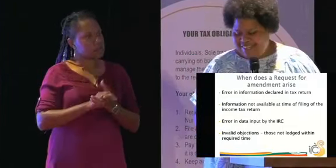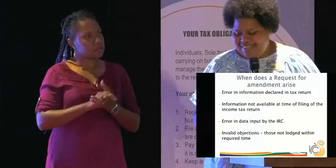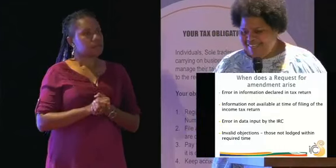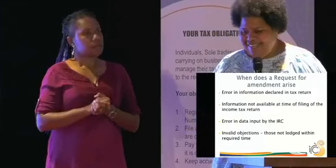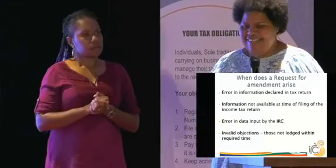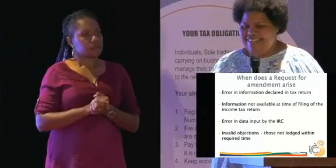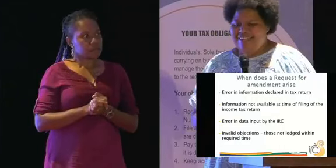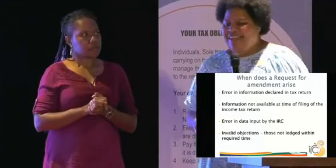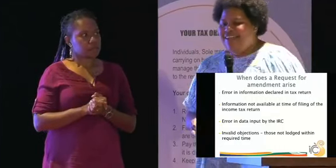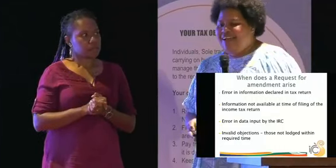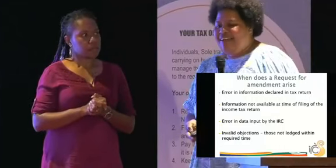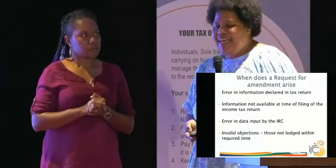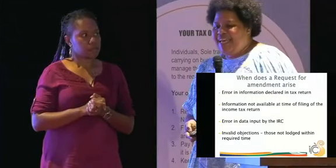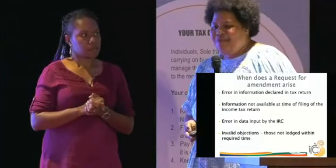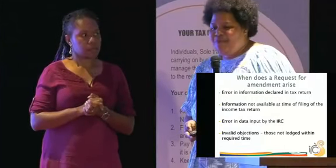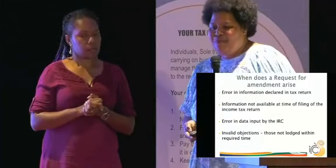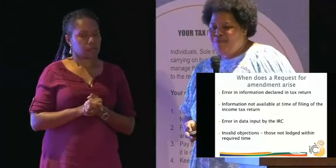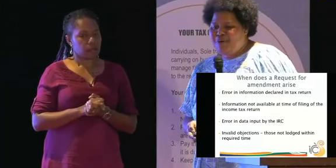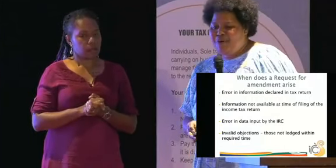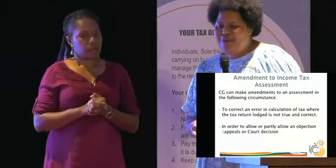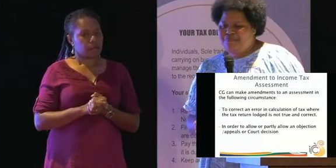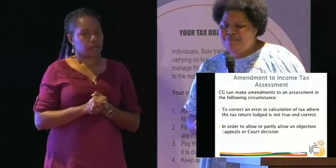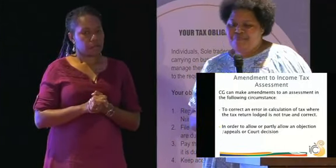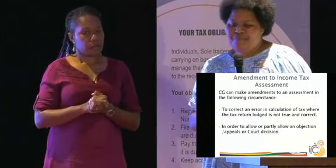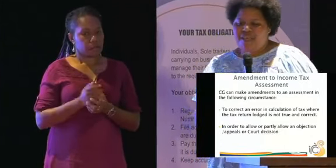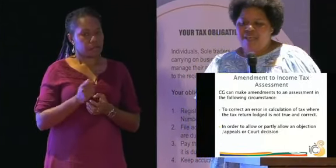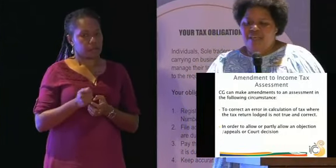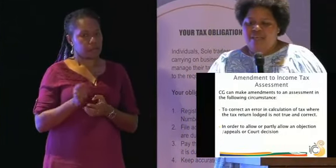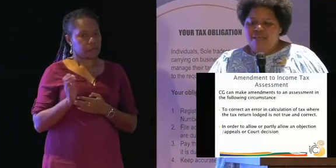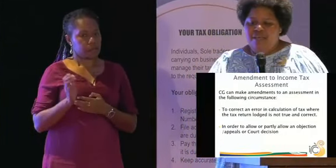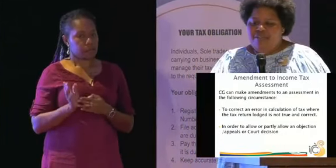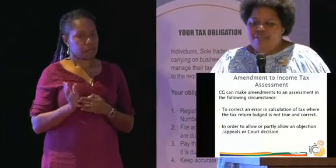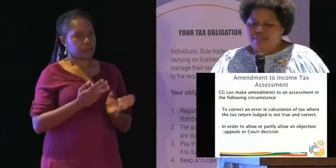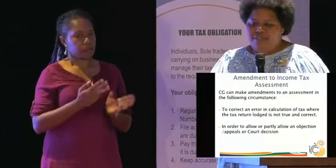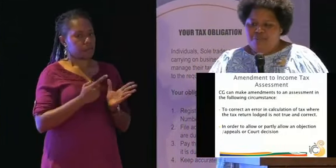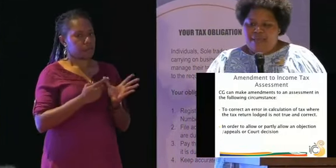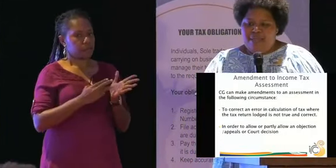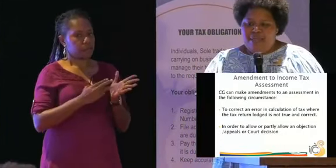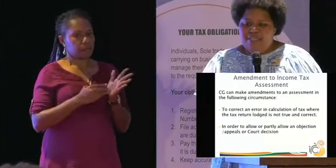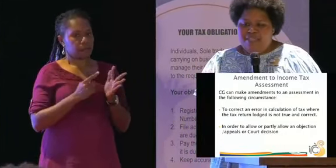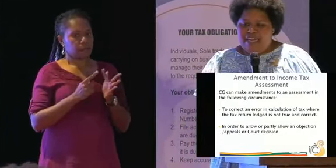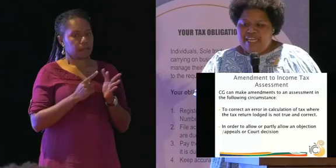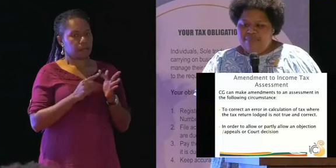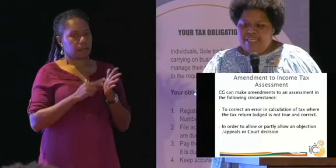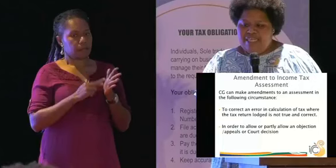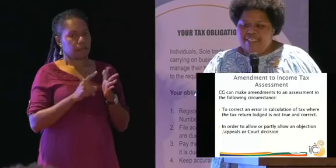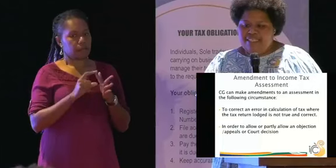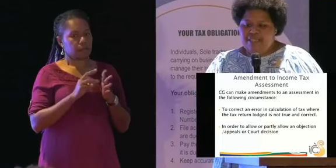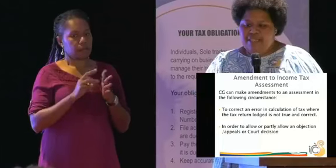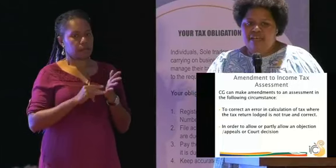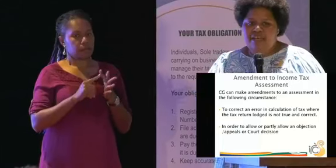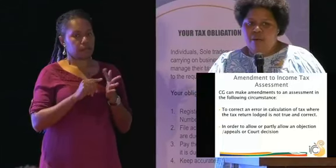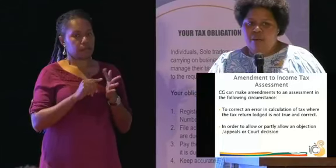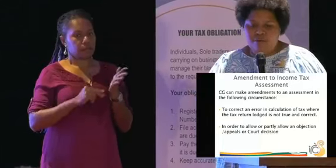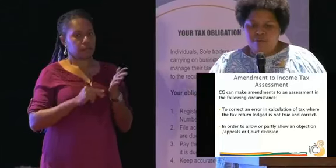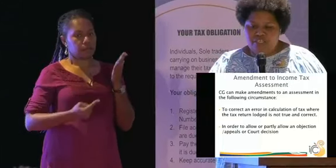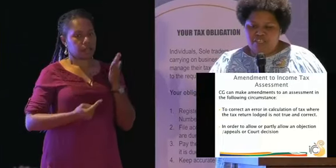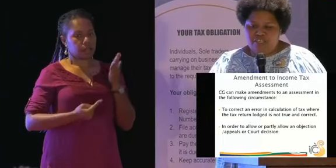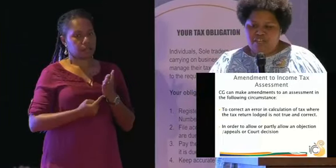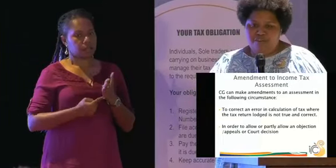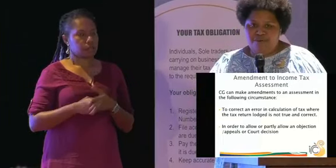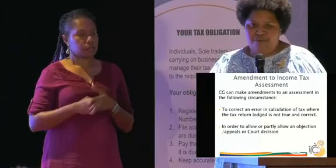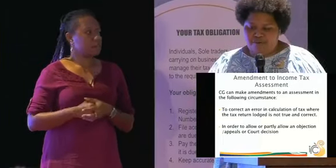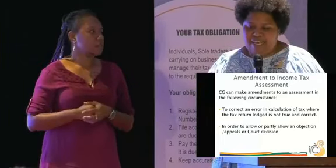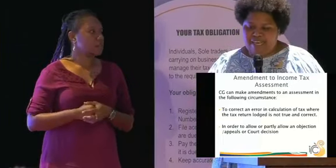Good. Okay, we move on. So the amendment to the income tax assessment, our